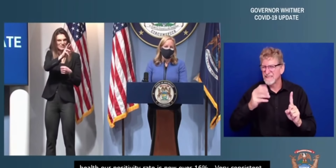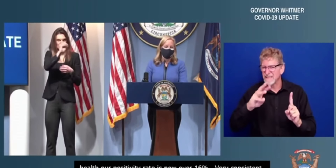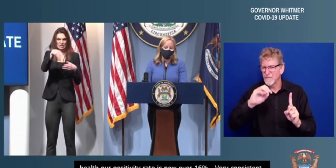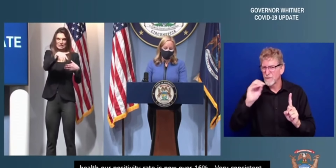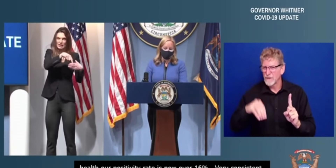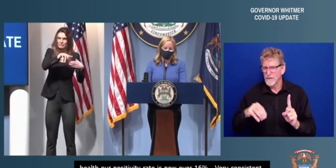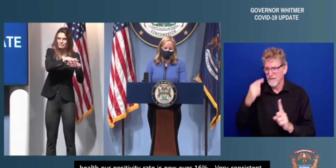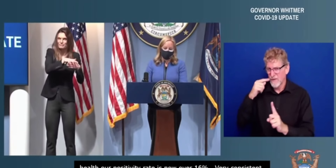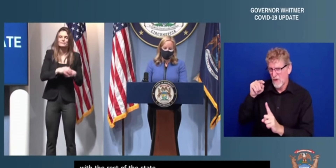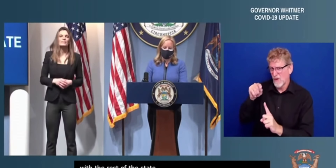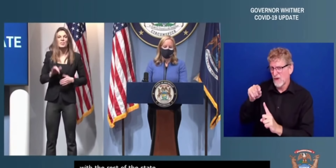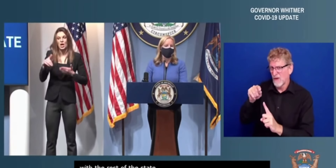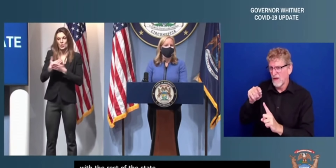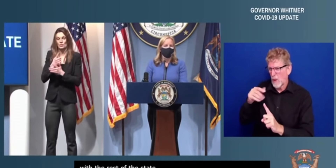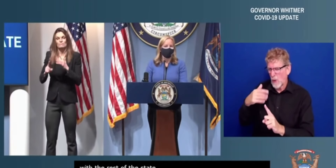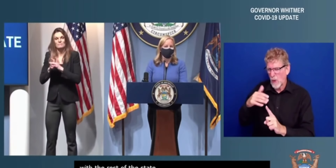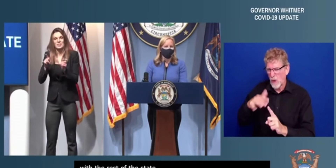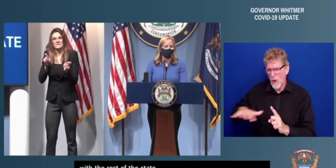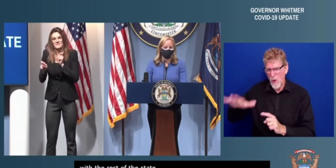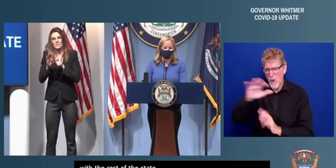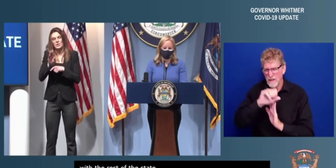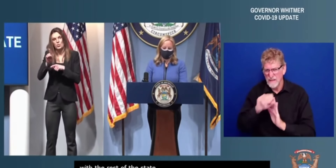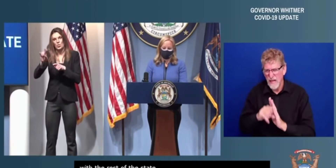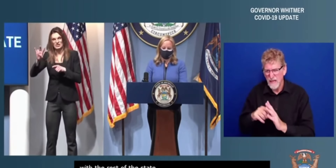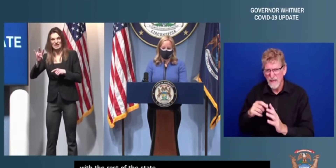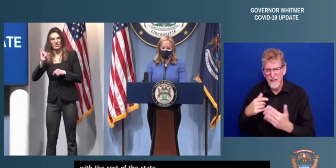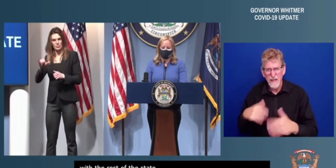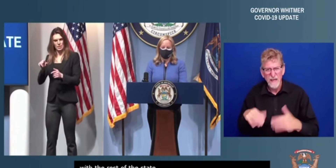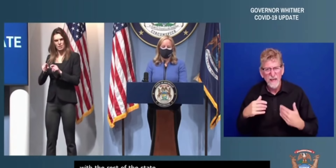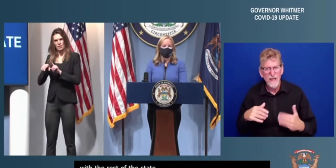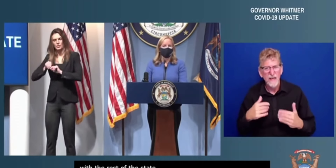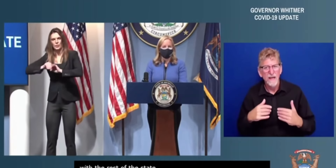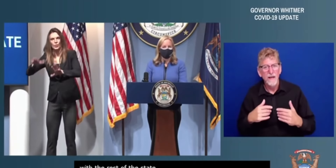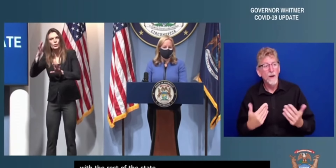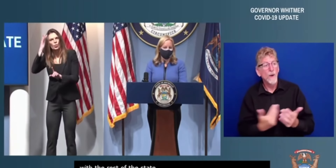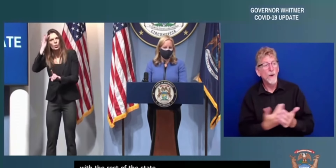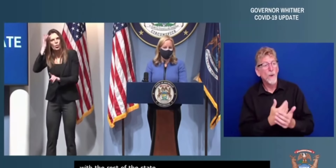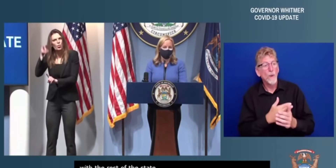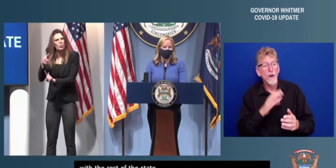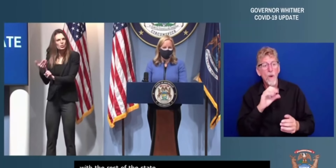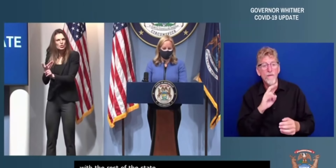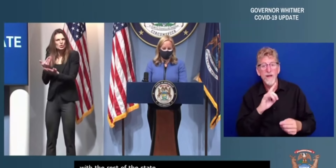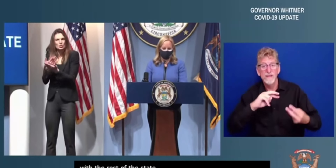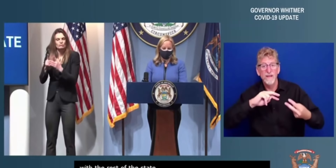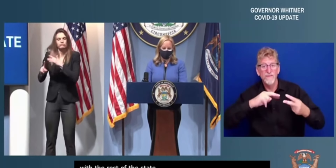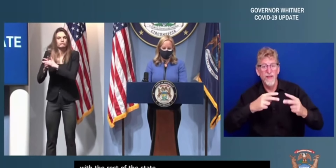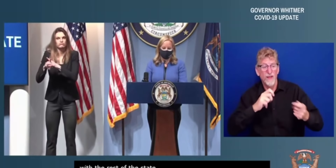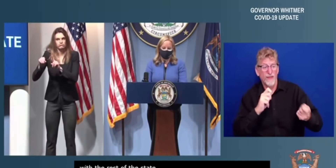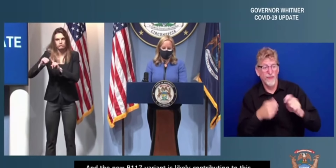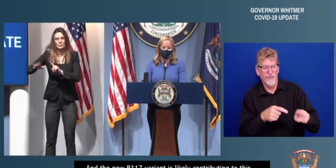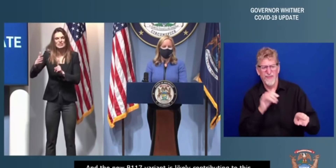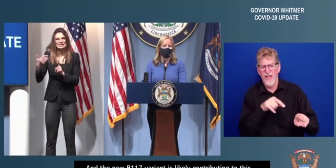new B117 variant is likely contributing to this surge, which wasn't present last